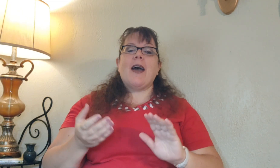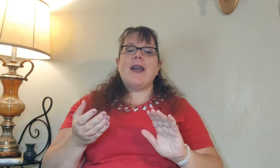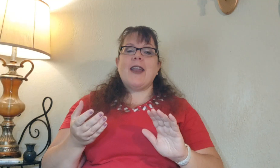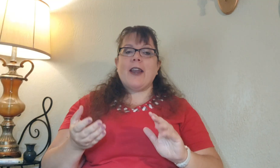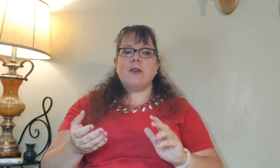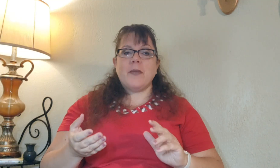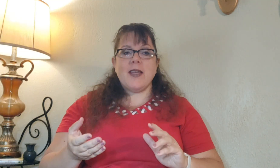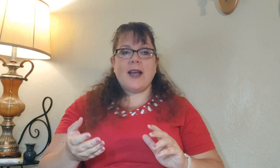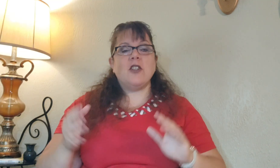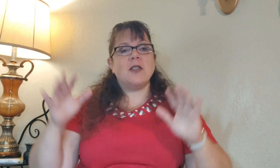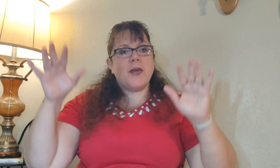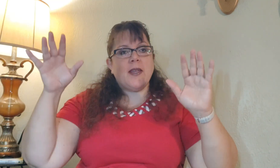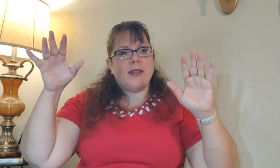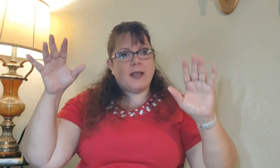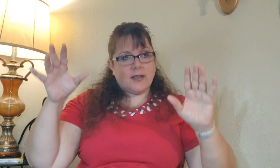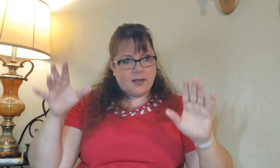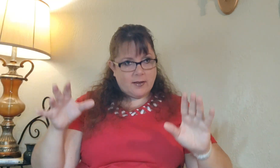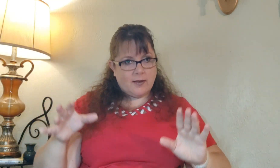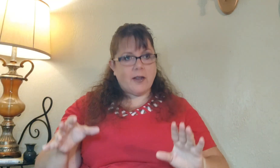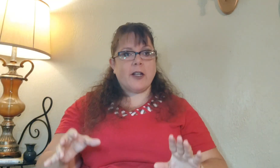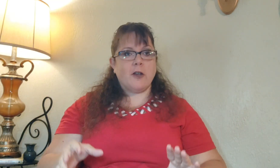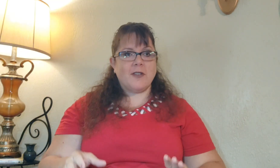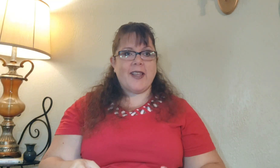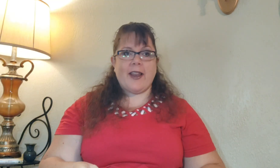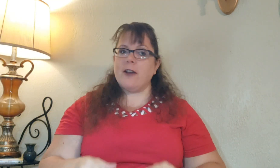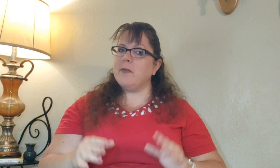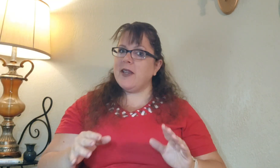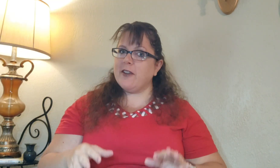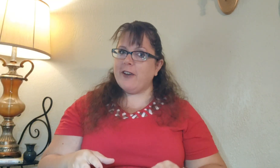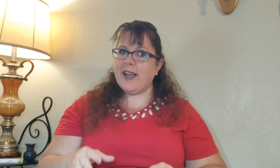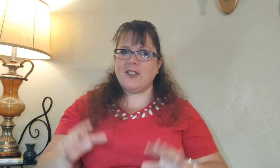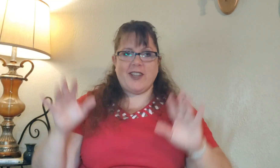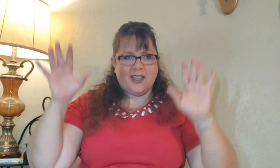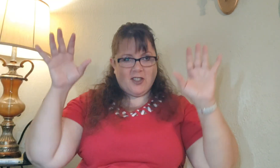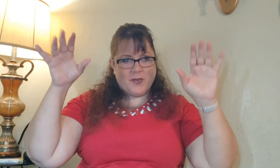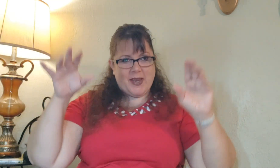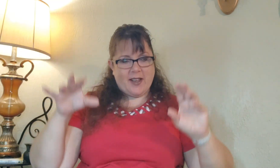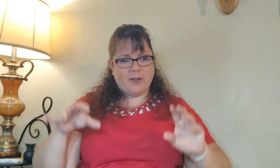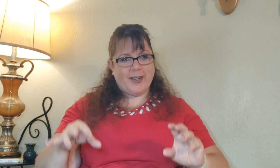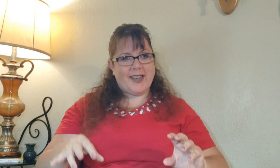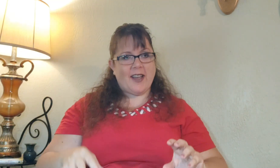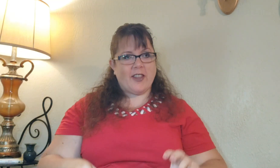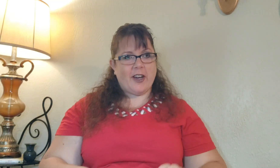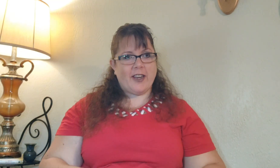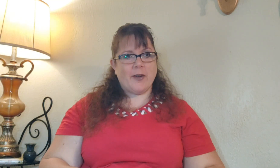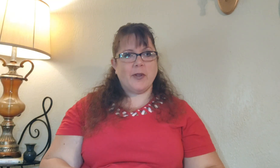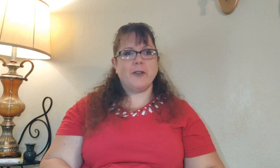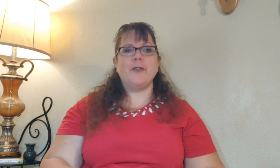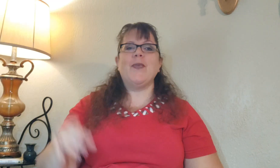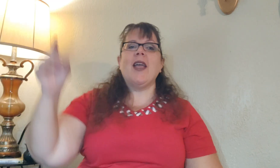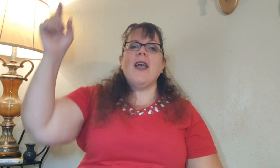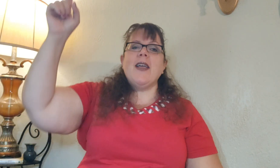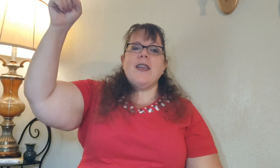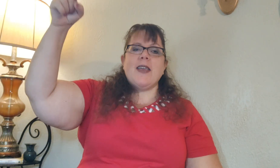And I just mean it goes down. I don't mean it crashing. I just mean it going down the hot air balloon.